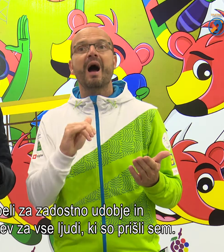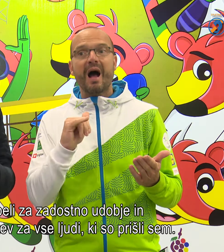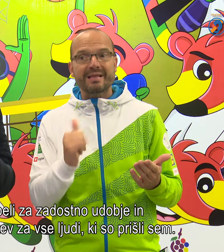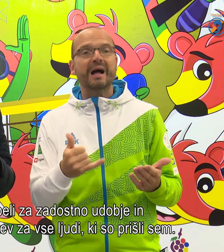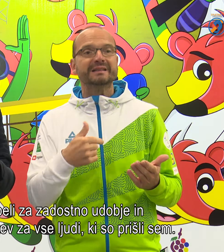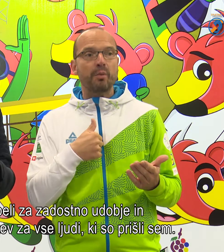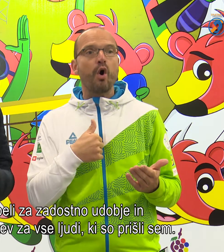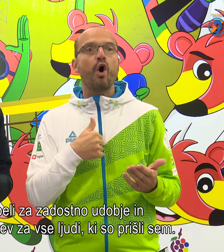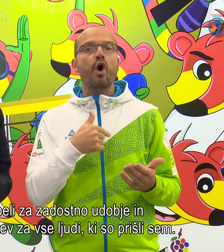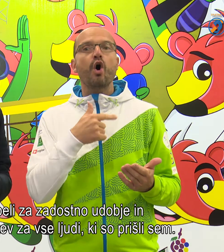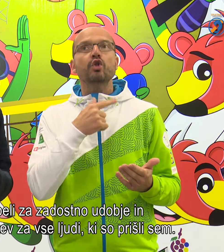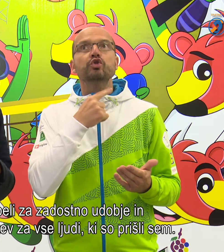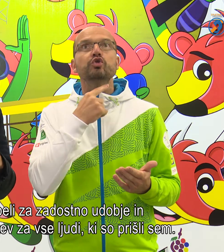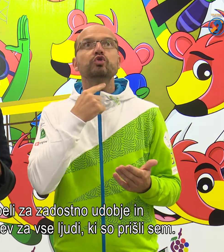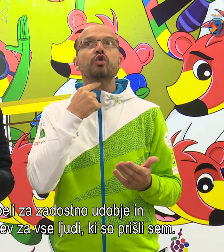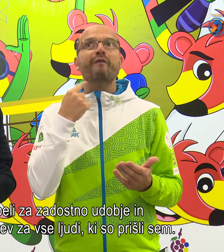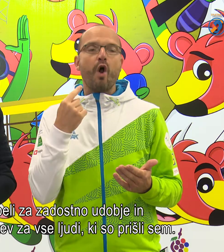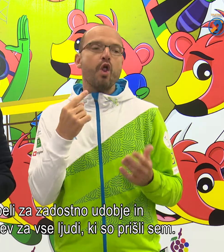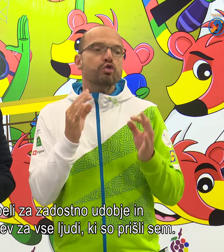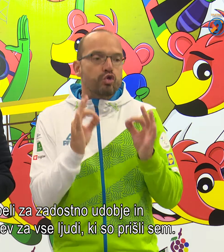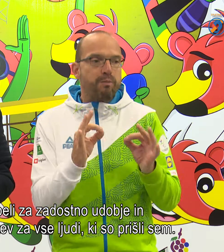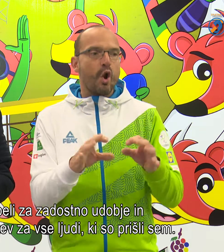enough comfort, enough